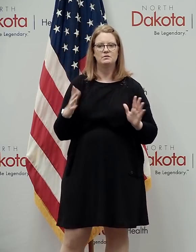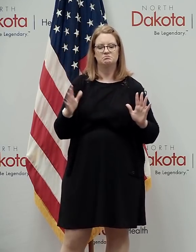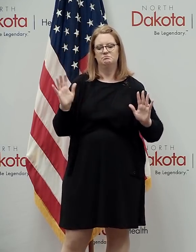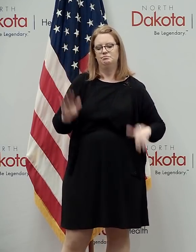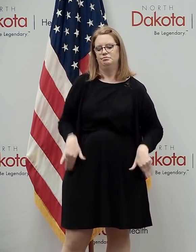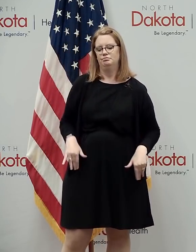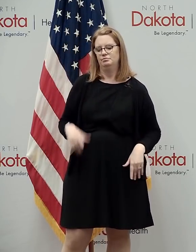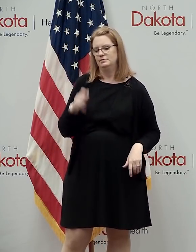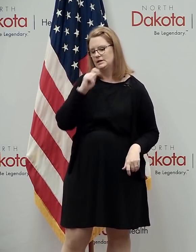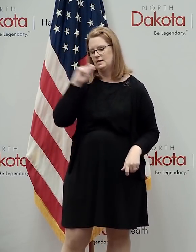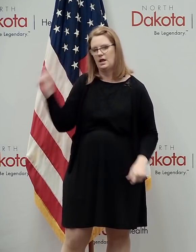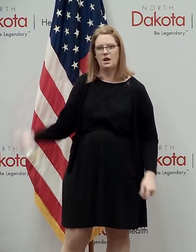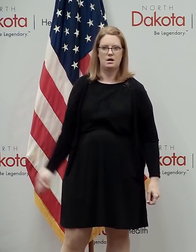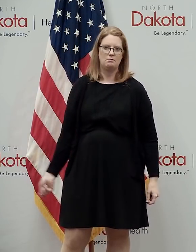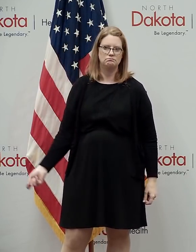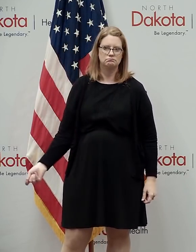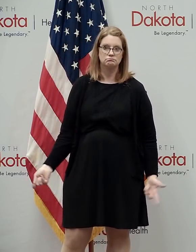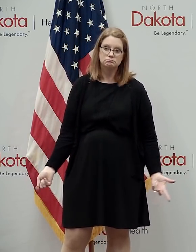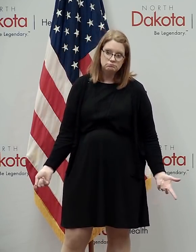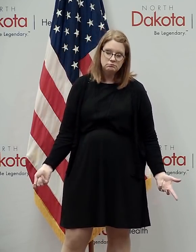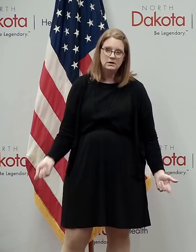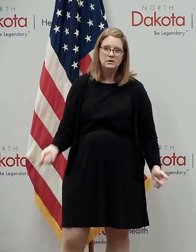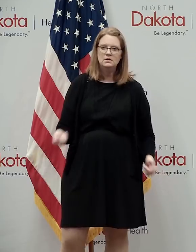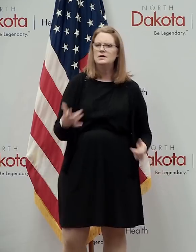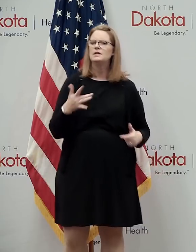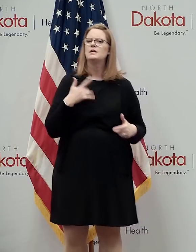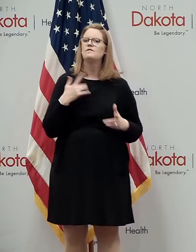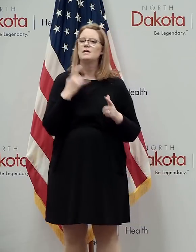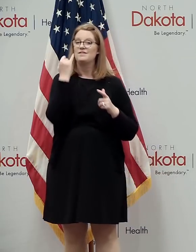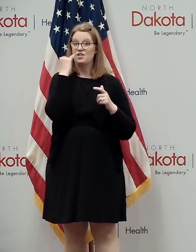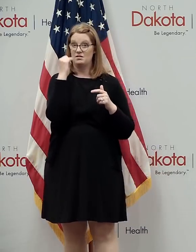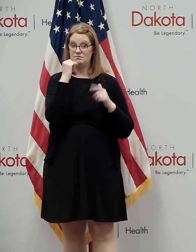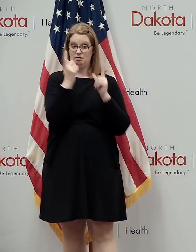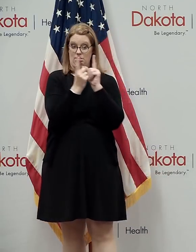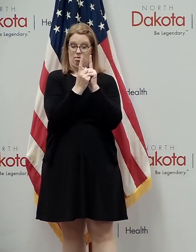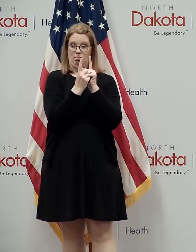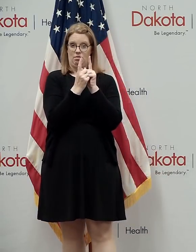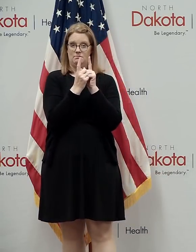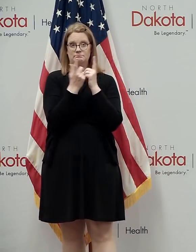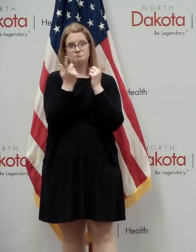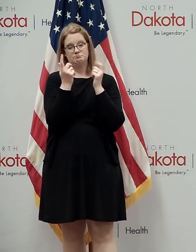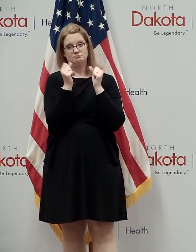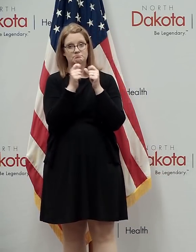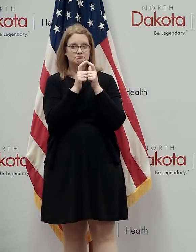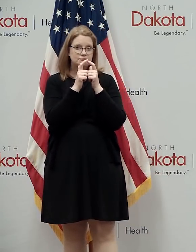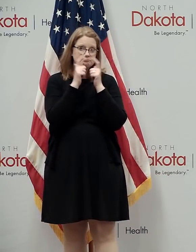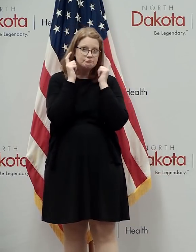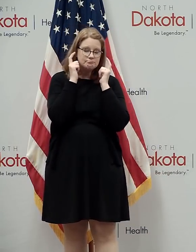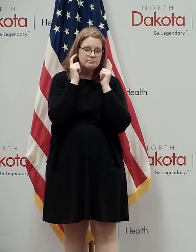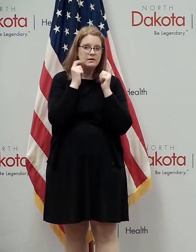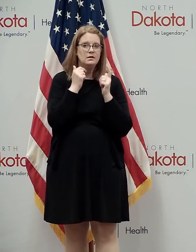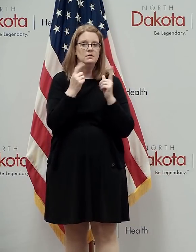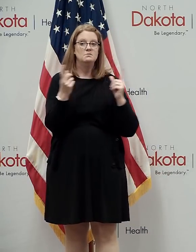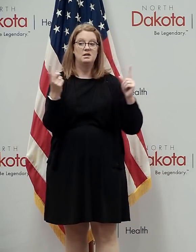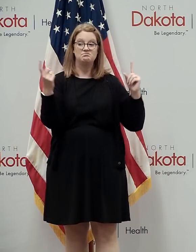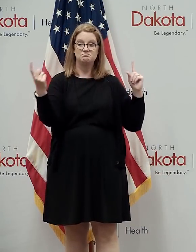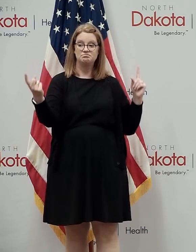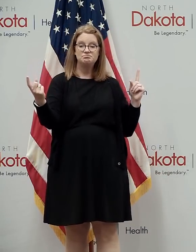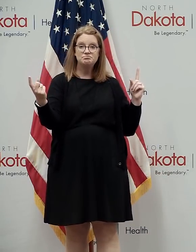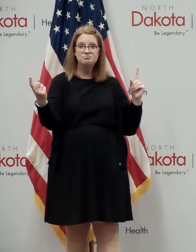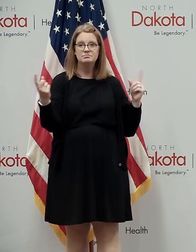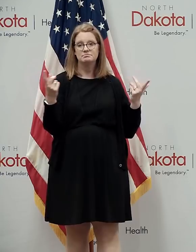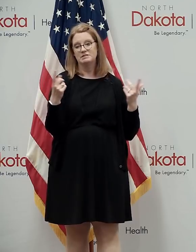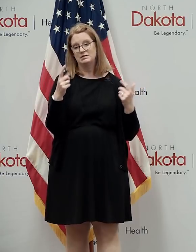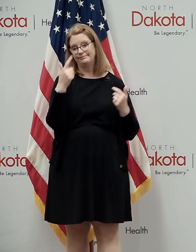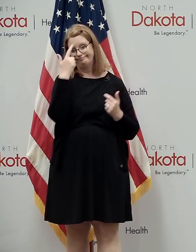and I think they're understanding that if they're not going to be in close contact with people, that they can choose, you know, when it's appropriate, when it's